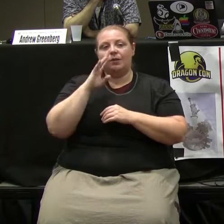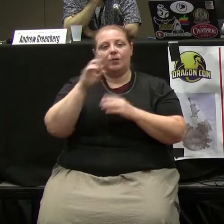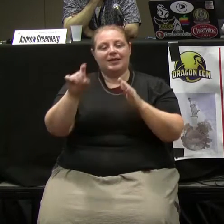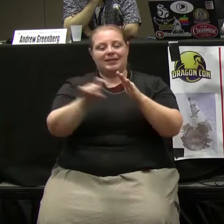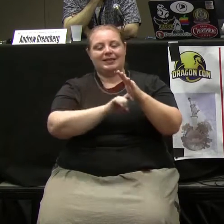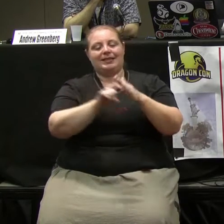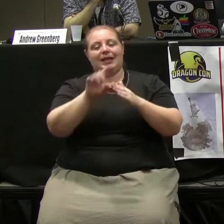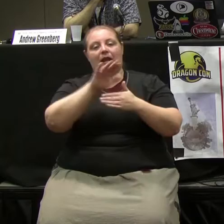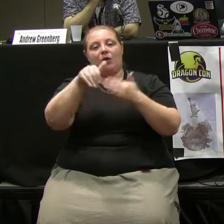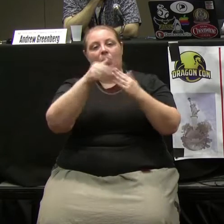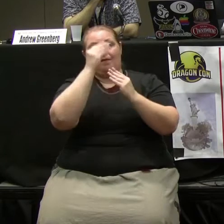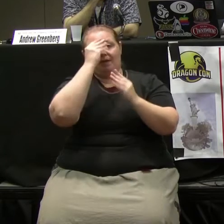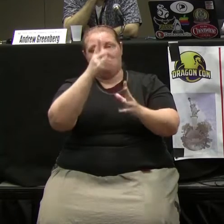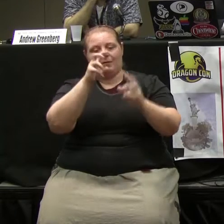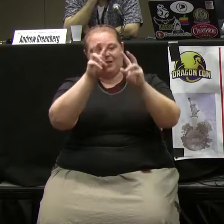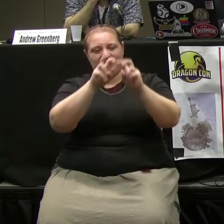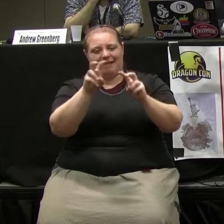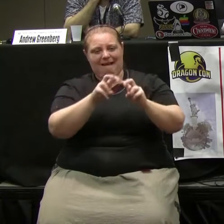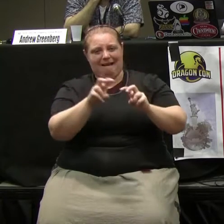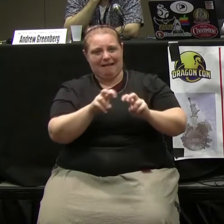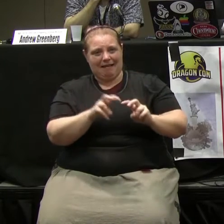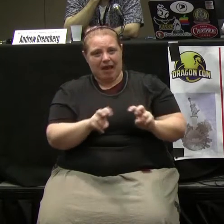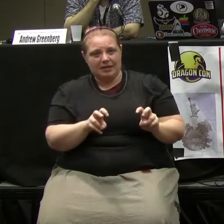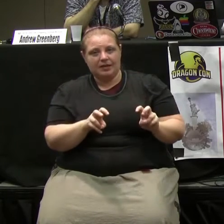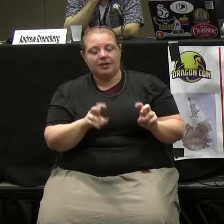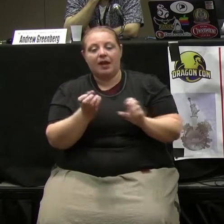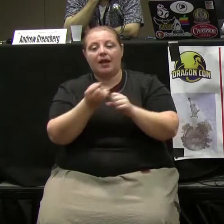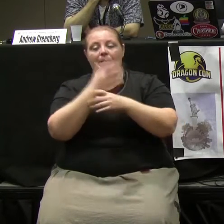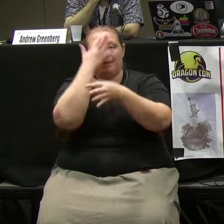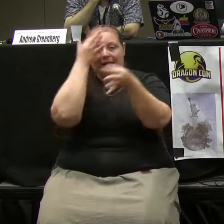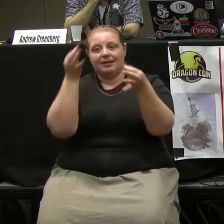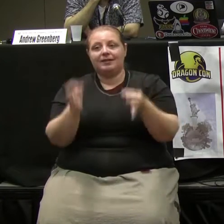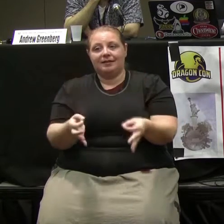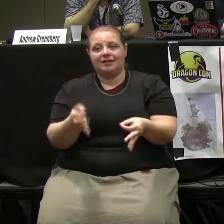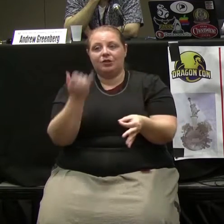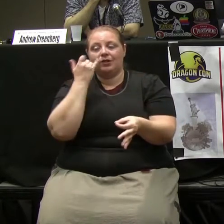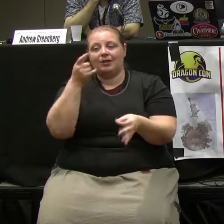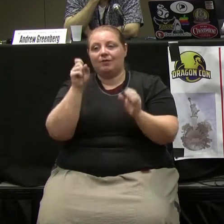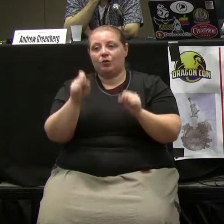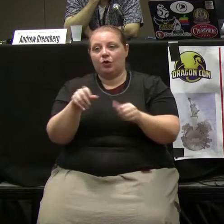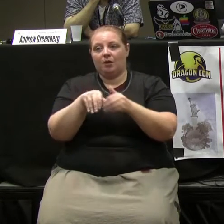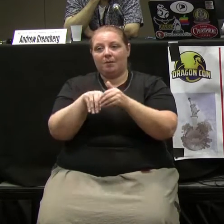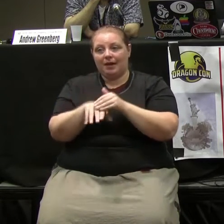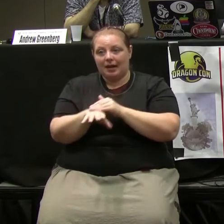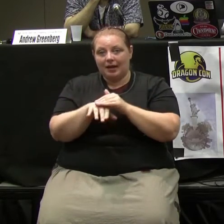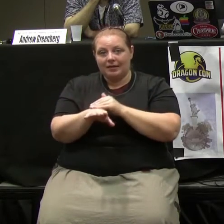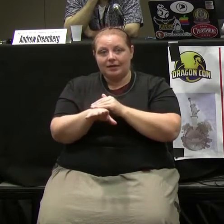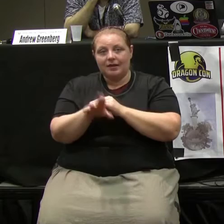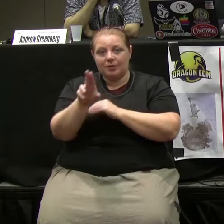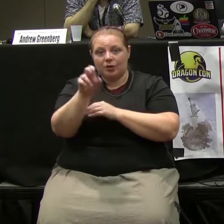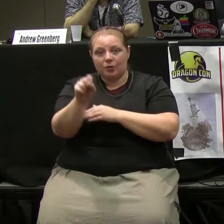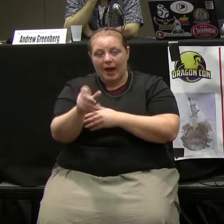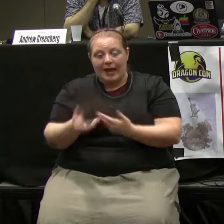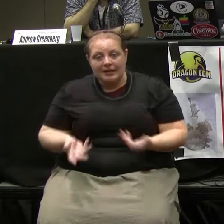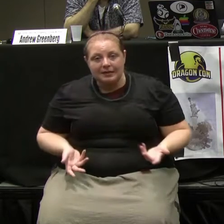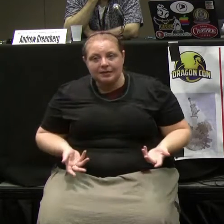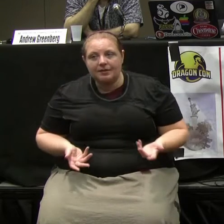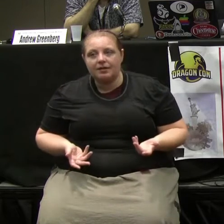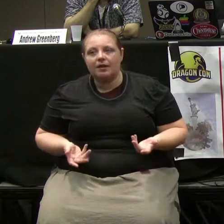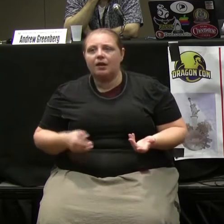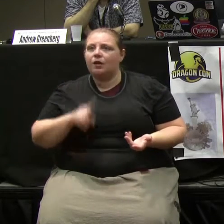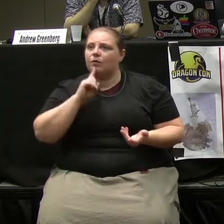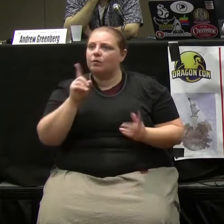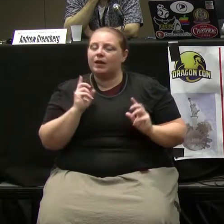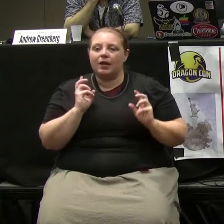of that information and analyze it somehow and make a judgment call about whether or not you could be let in. And so it was a really